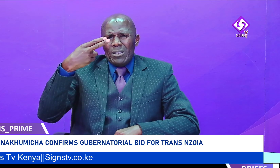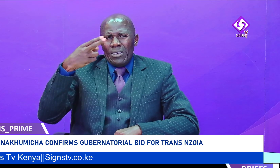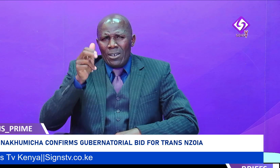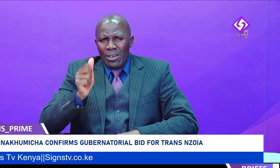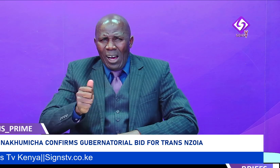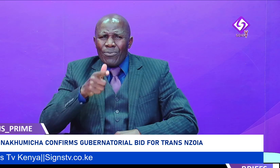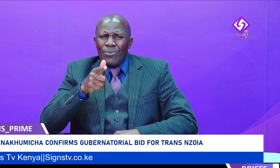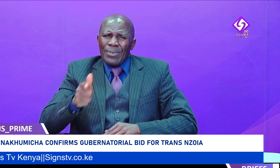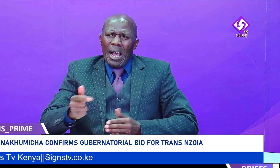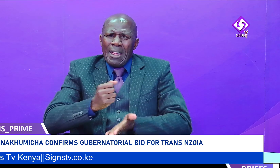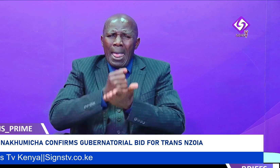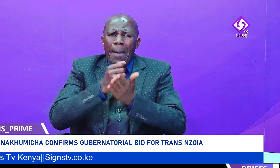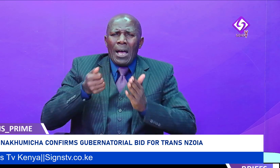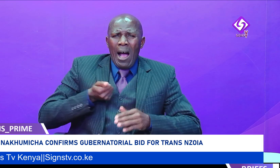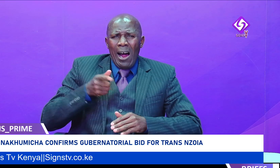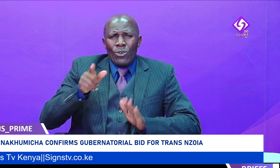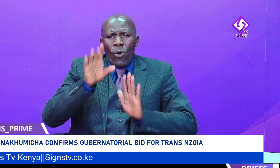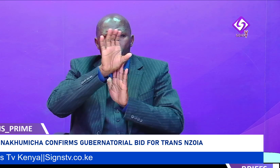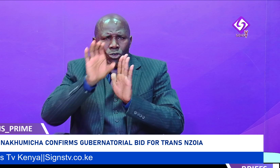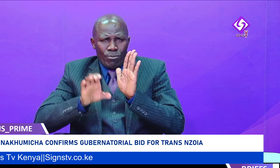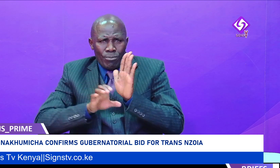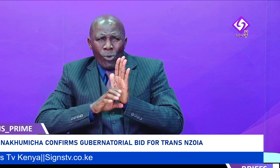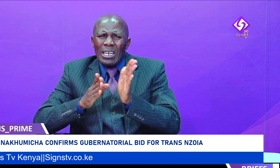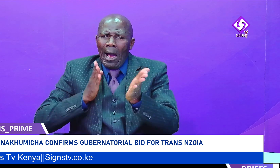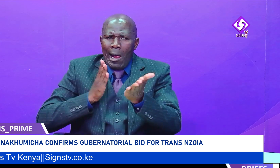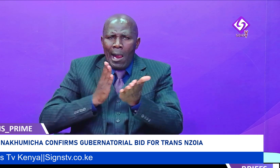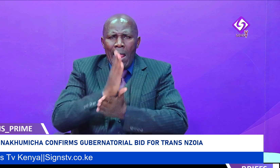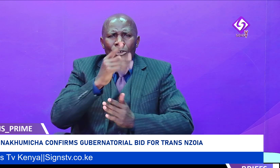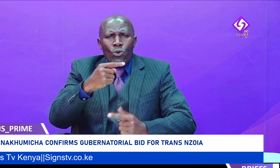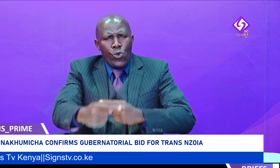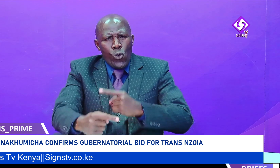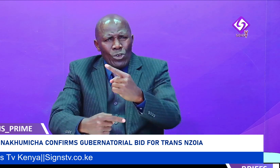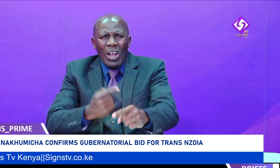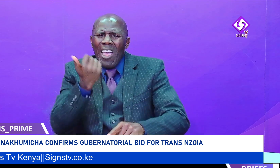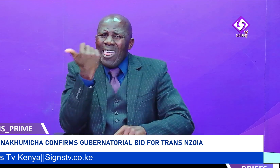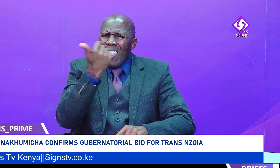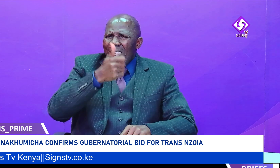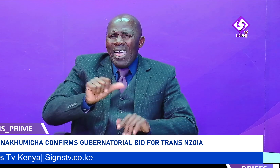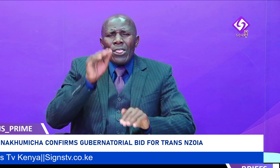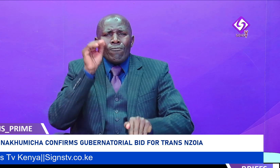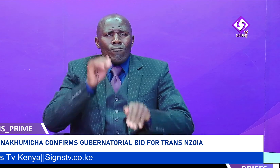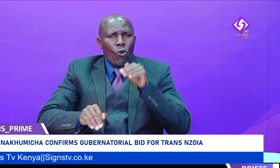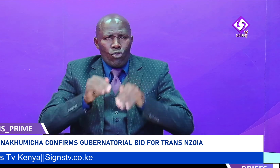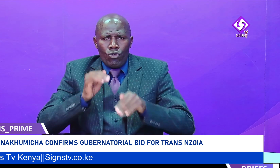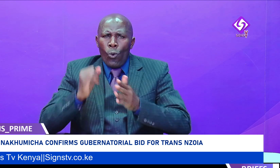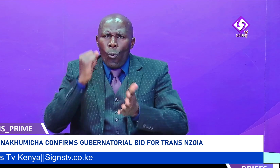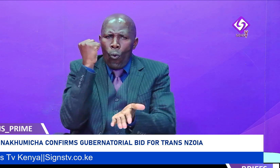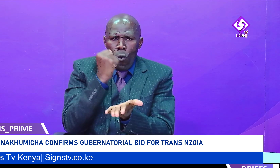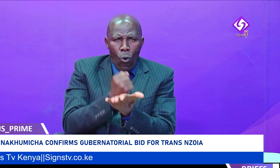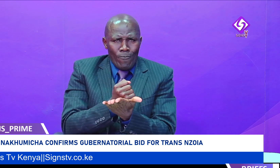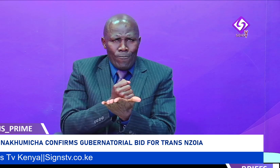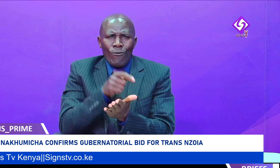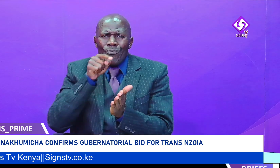Speaking in Chirangani constituency, Nakumicha asserted her constitutional right to run for any